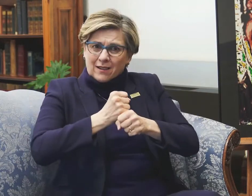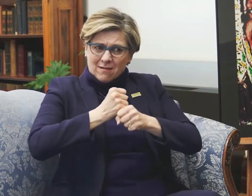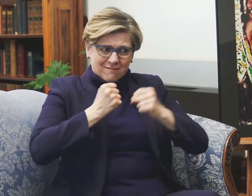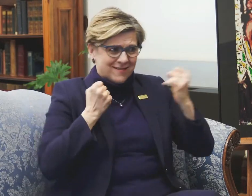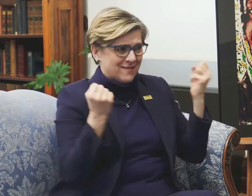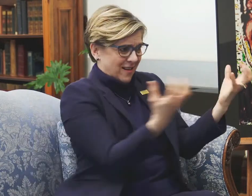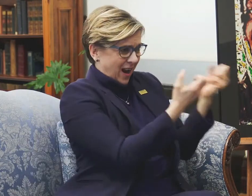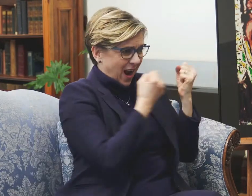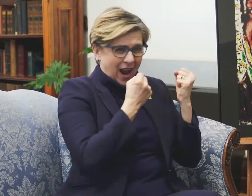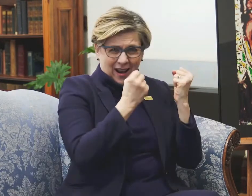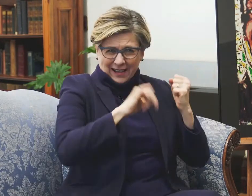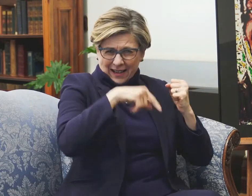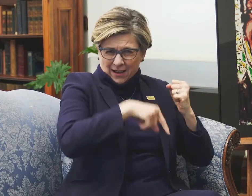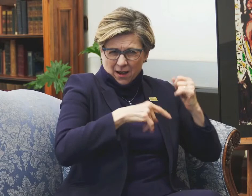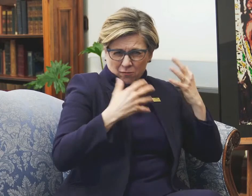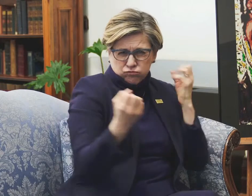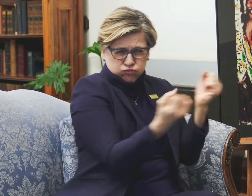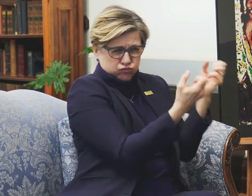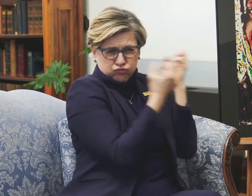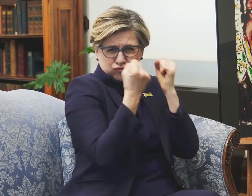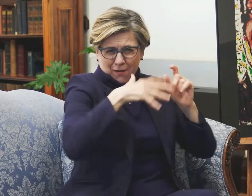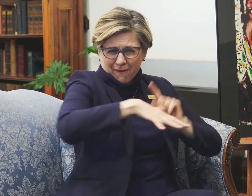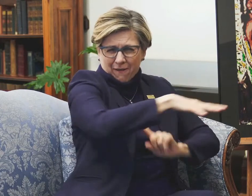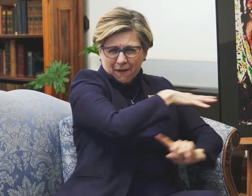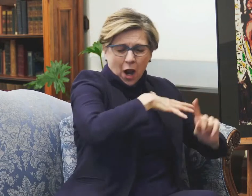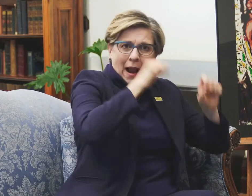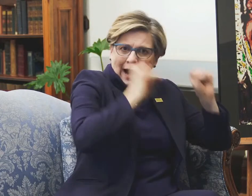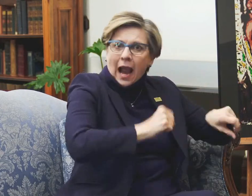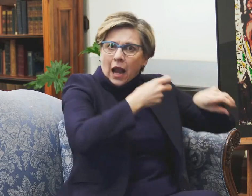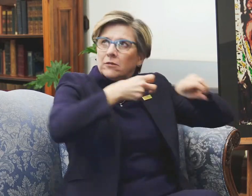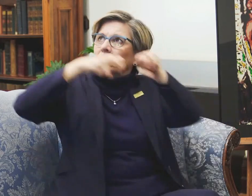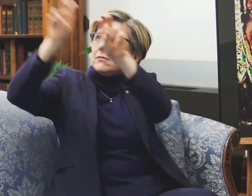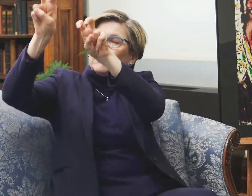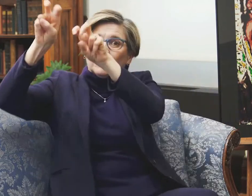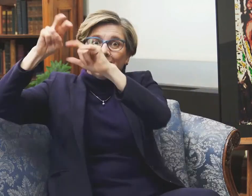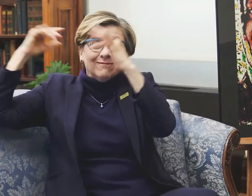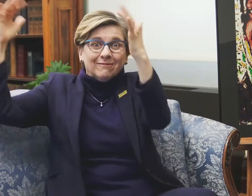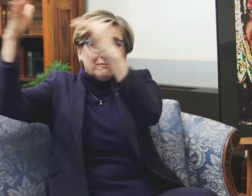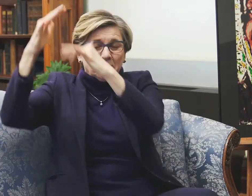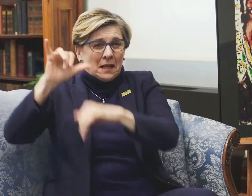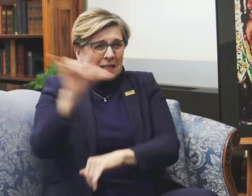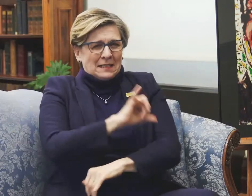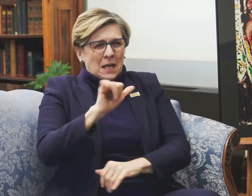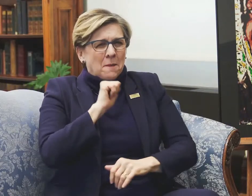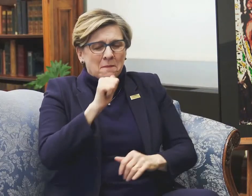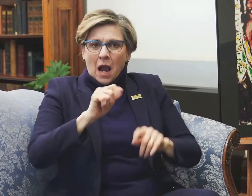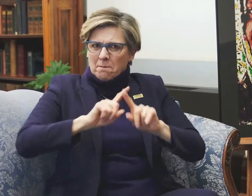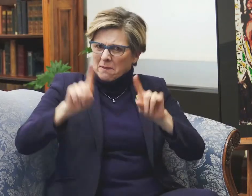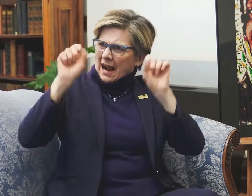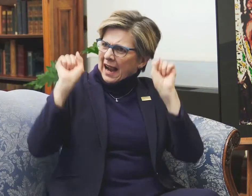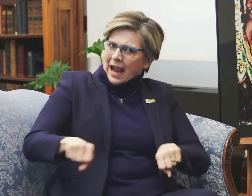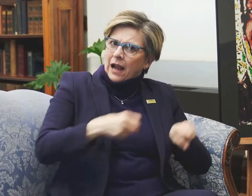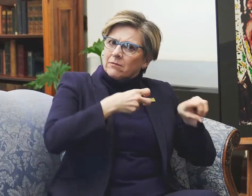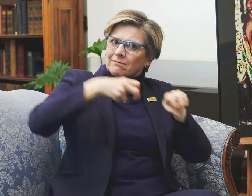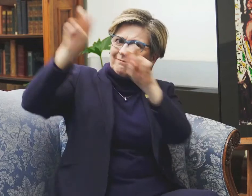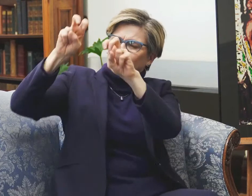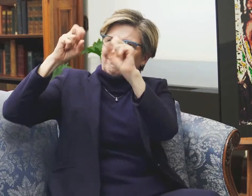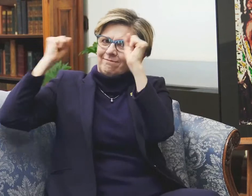vibrant sign language virtual environment, albeit not quite the same as can be experienced in person, but nonetheless still